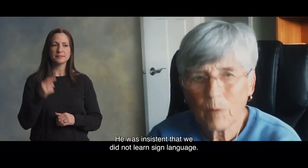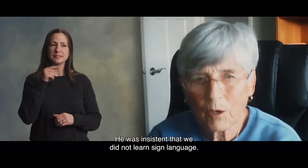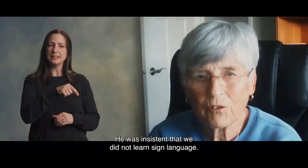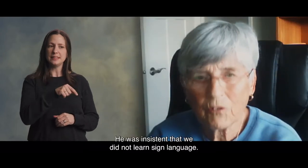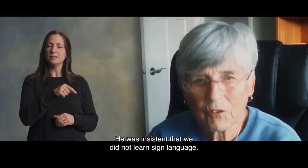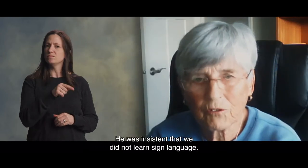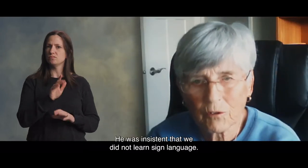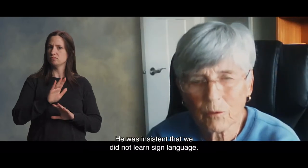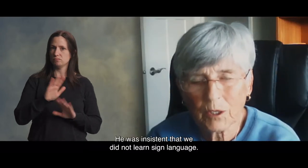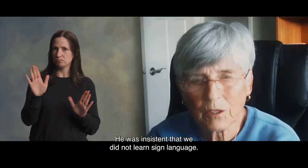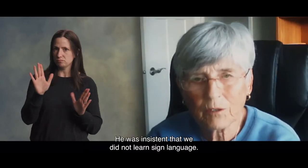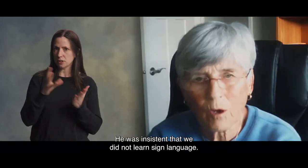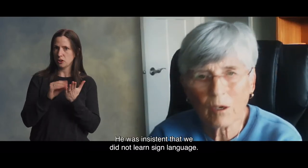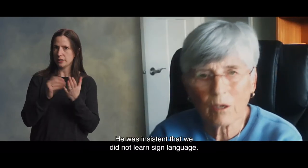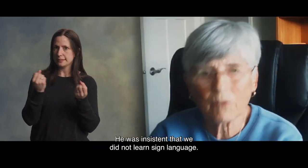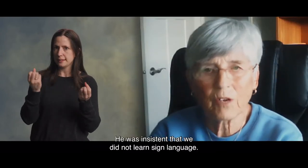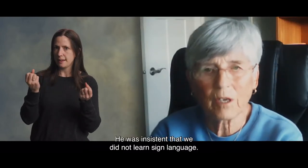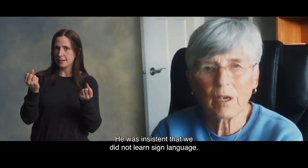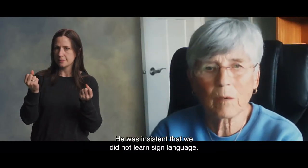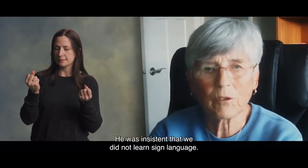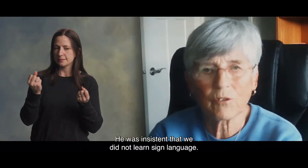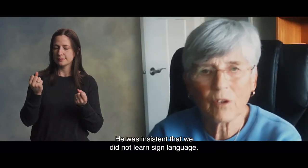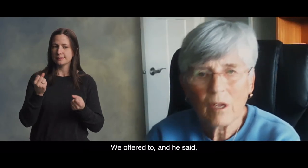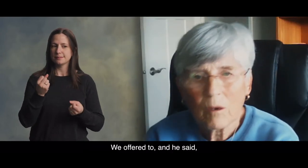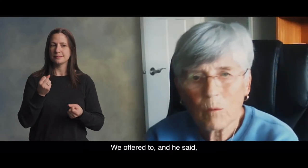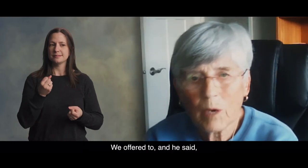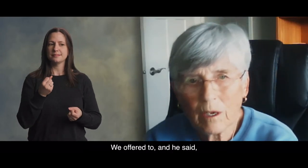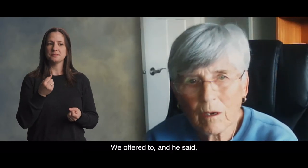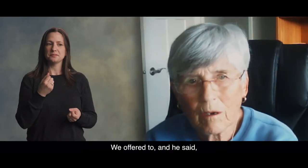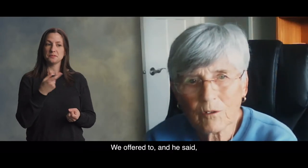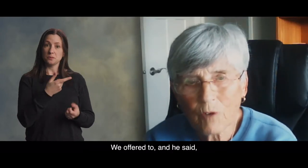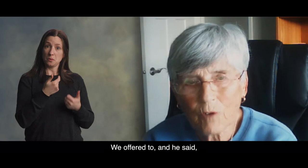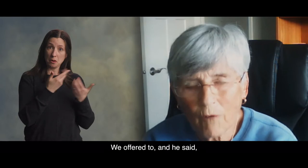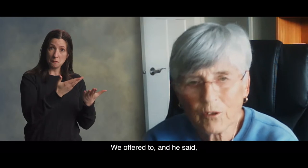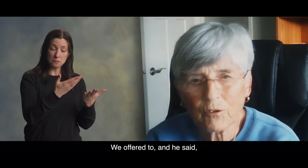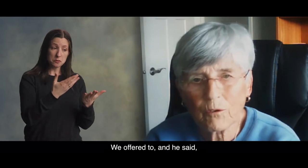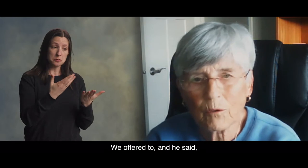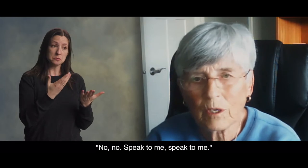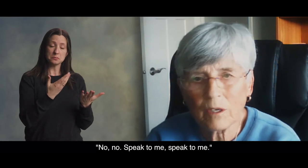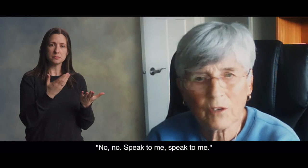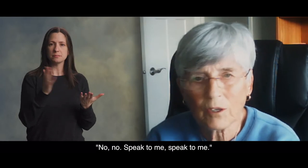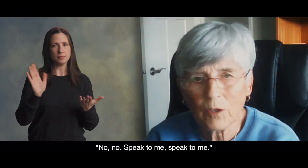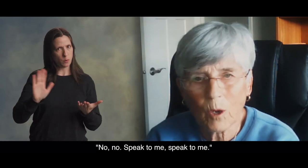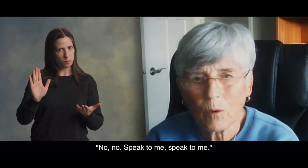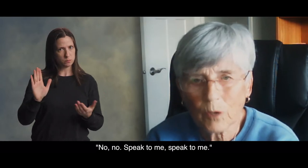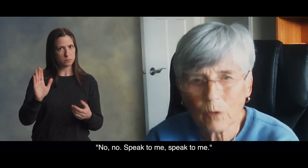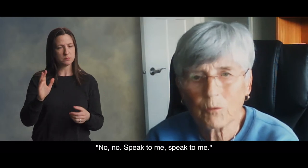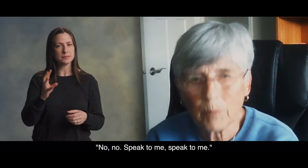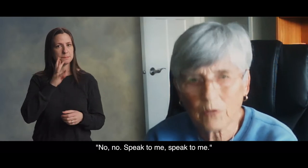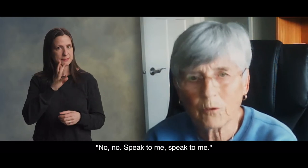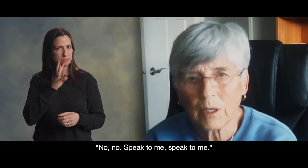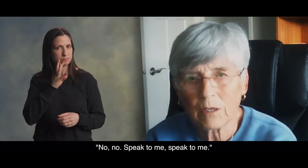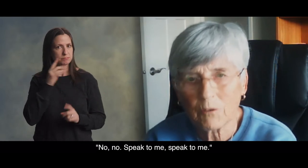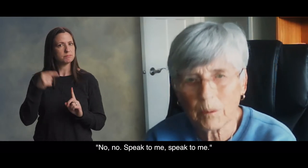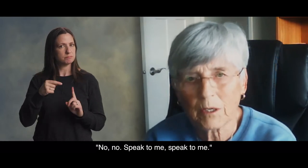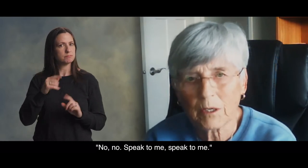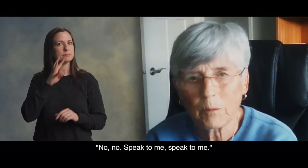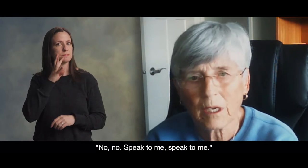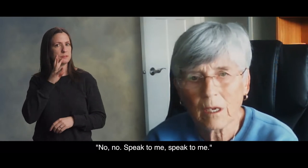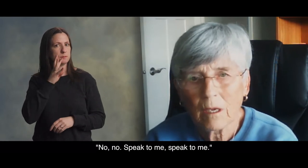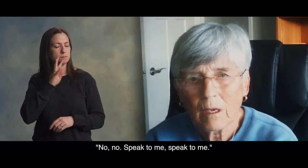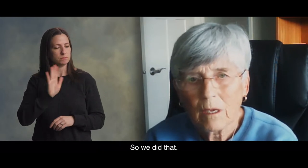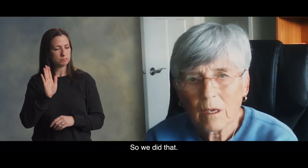He was insistent that we did not learn sign language. We offered to, and he said, no,